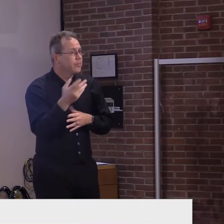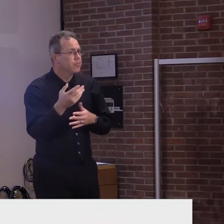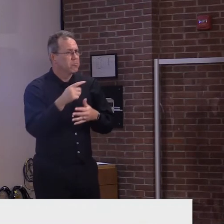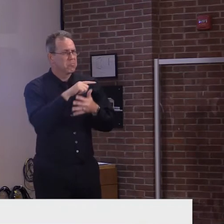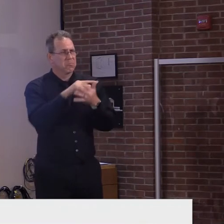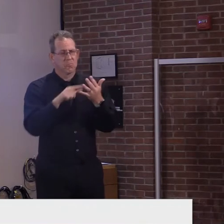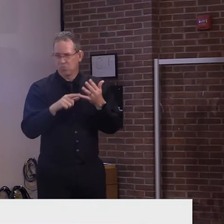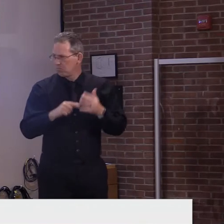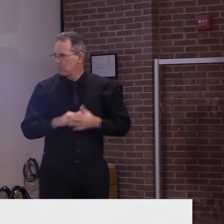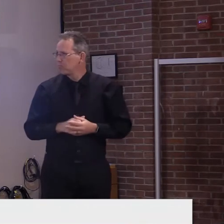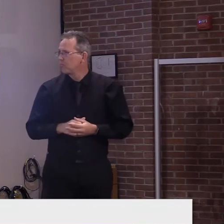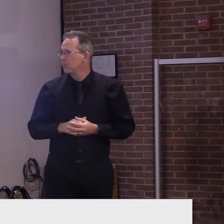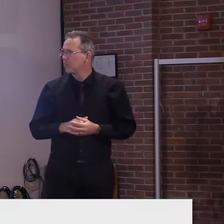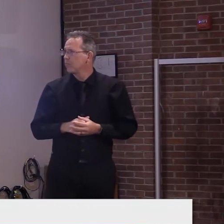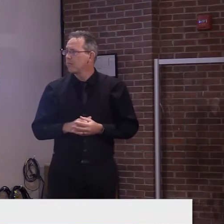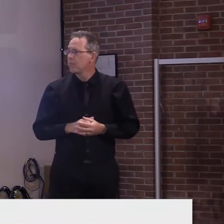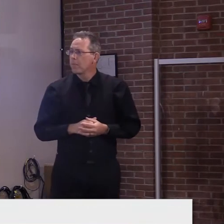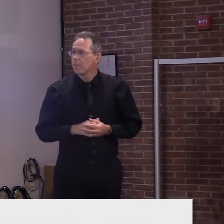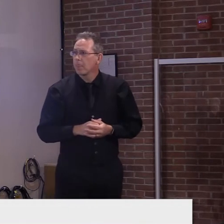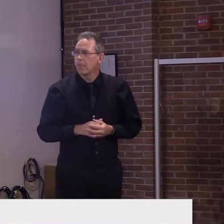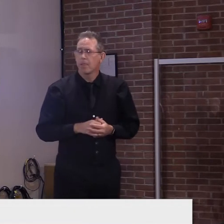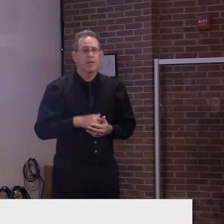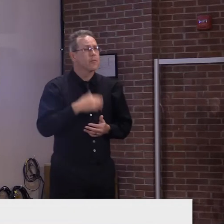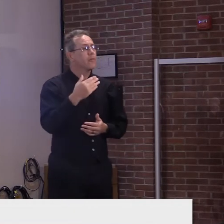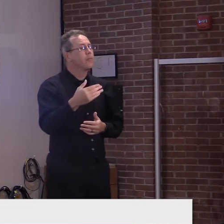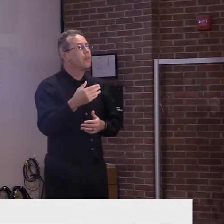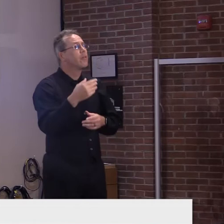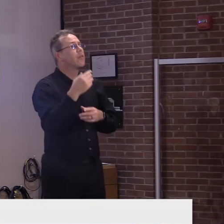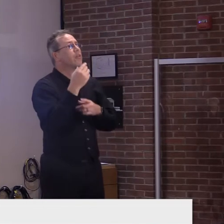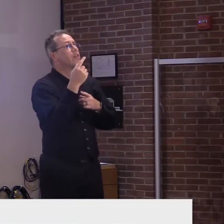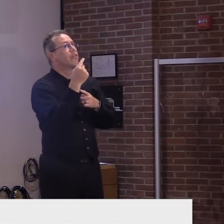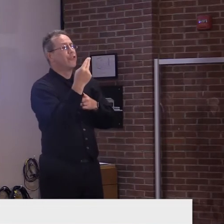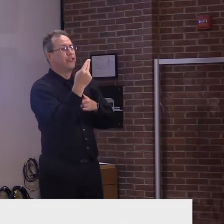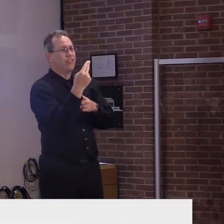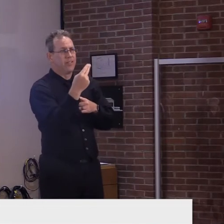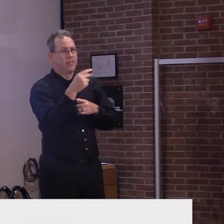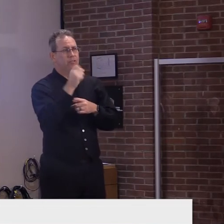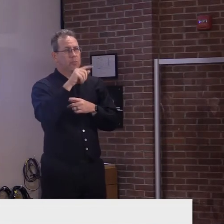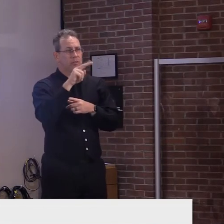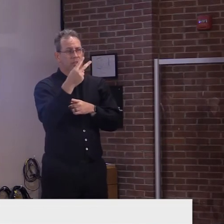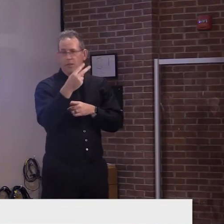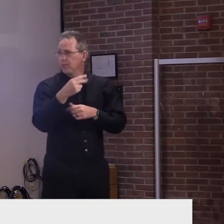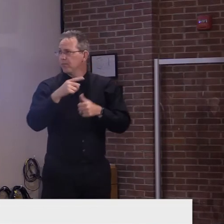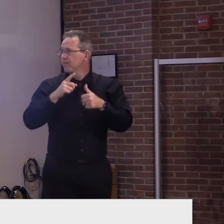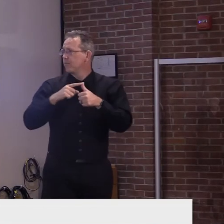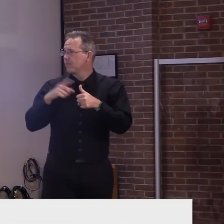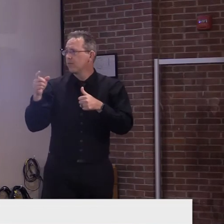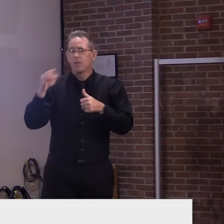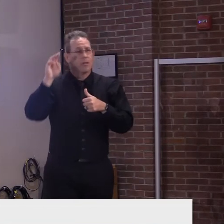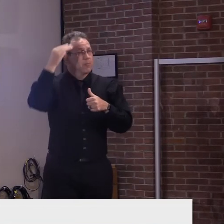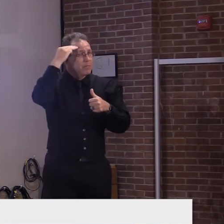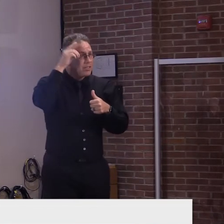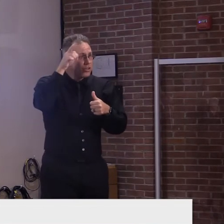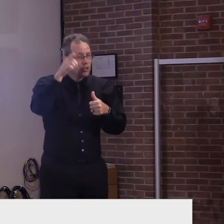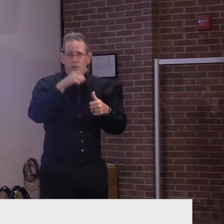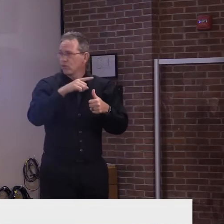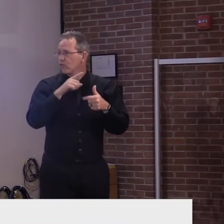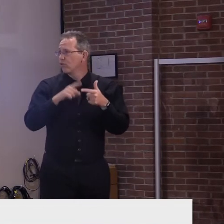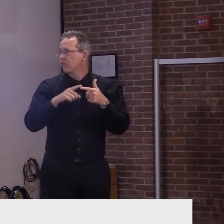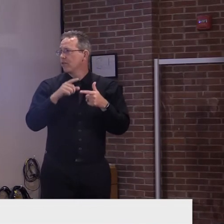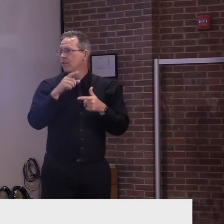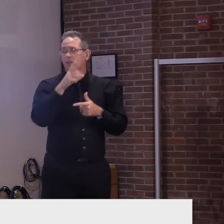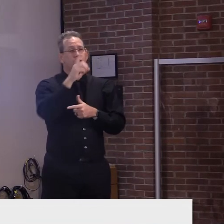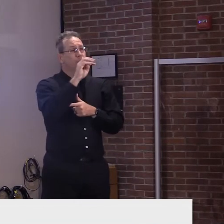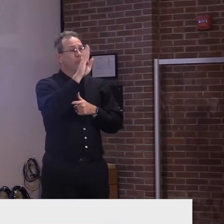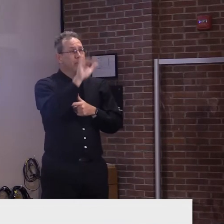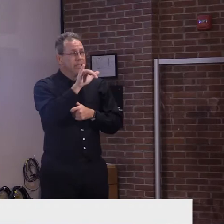Barry Montpelier Road in Berlin. On Thursday, September 2nd, Burr and Burton Academy in Manchester,